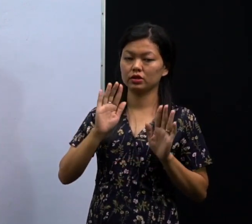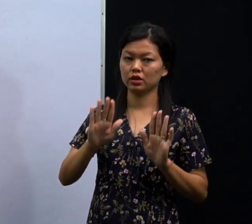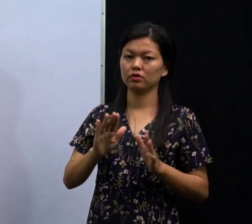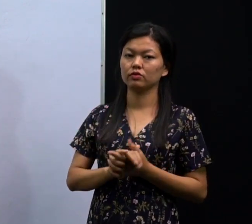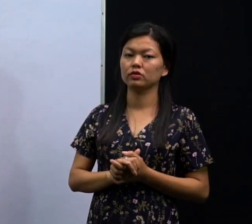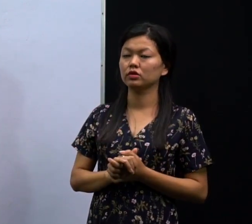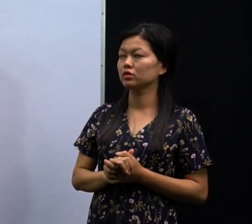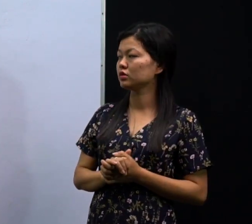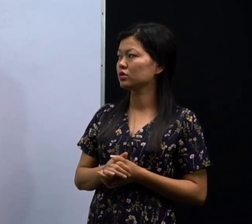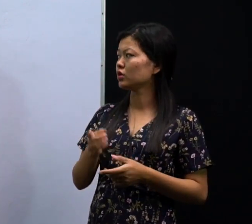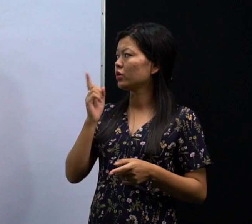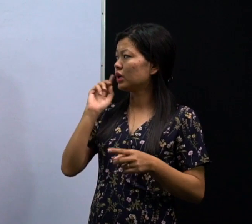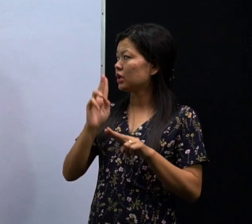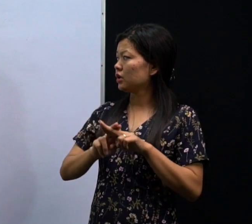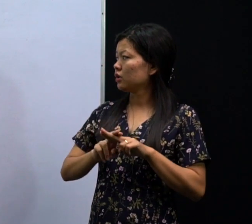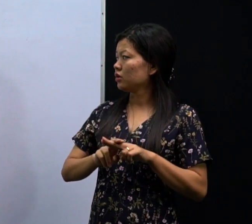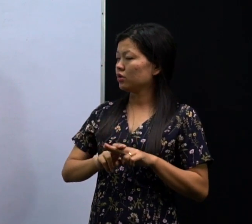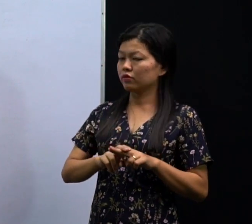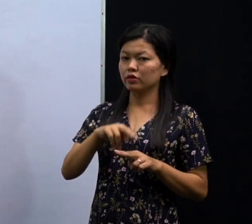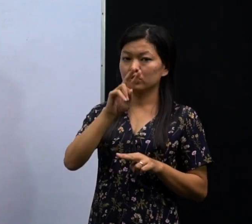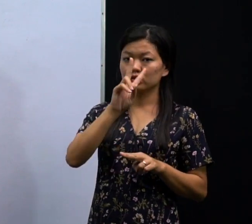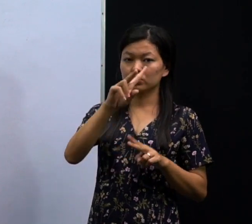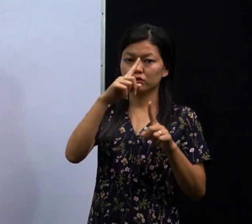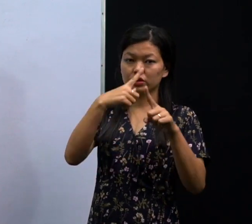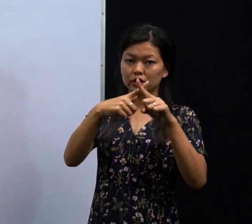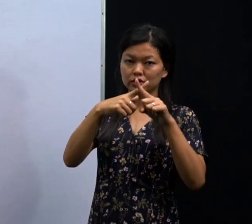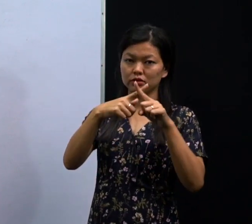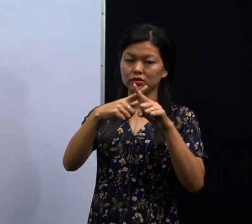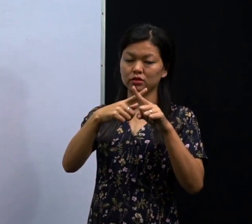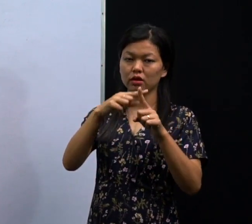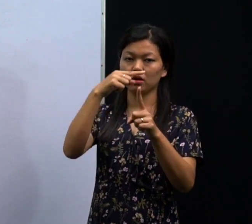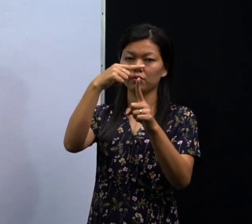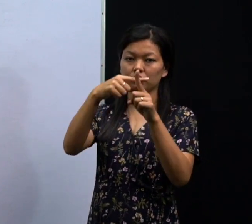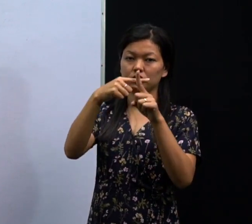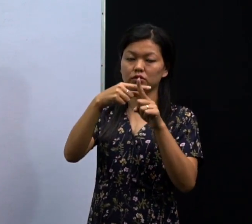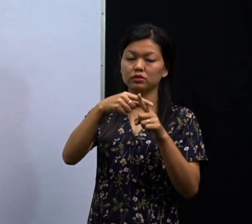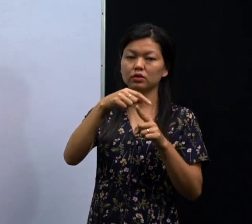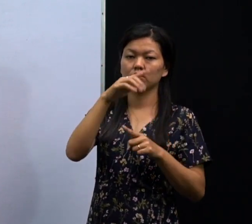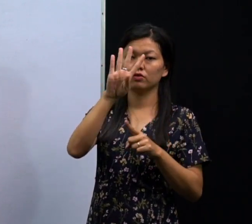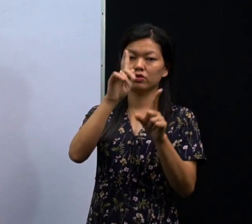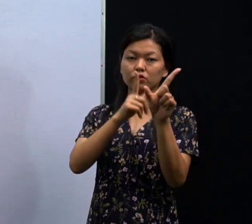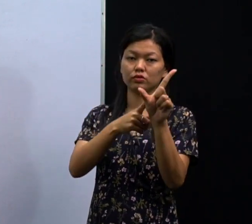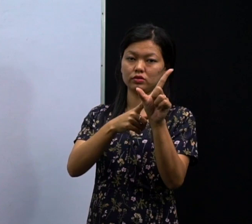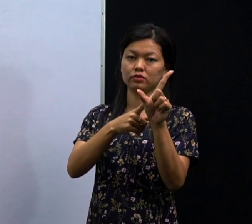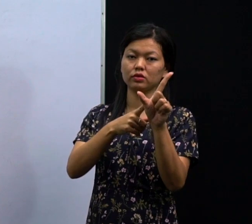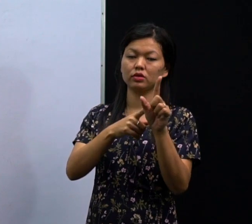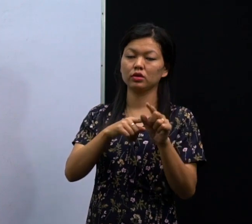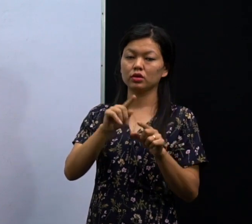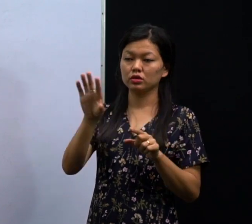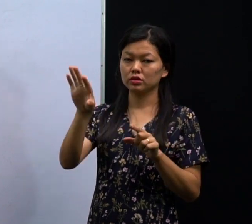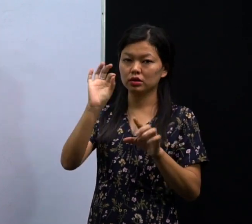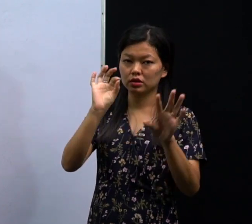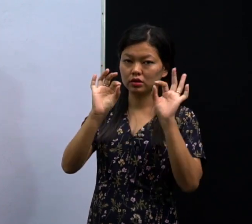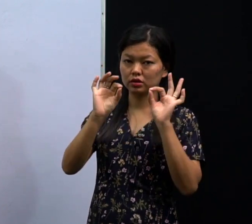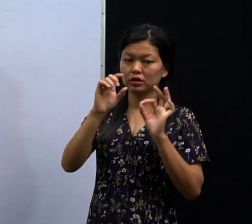at example, if I write here 2x plus 4y. So taking common,